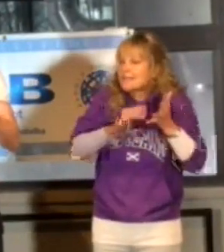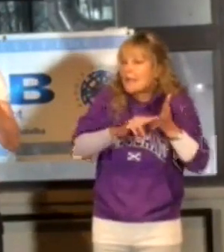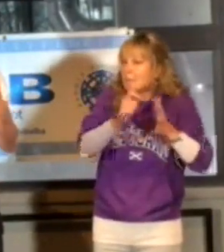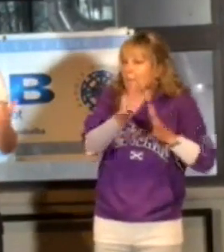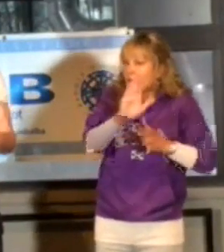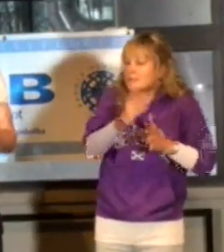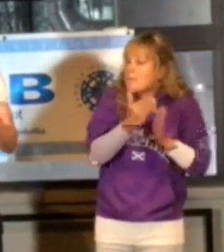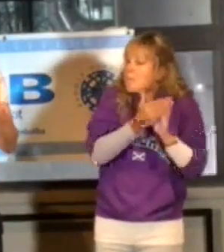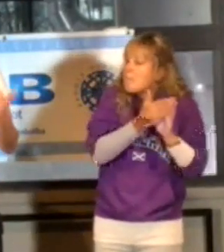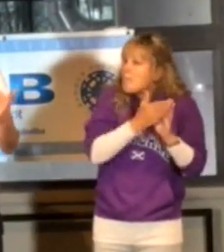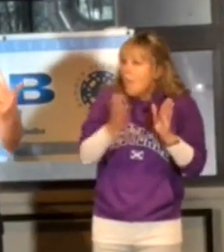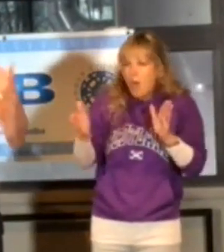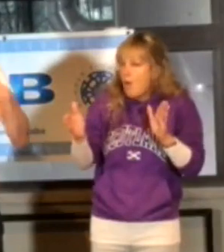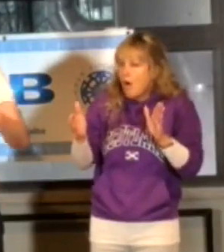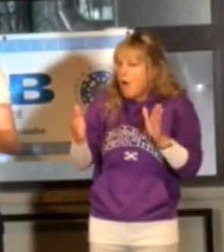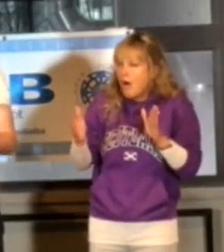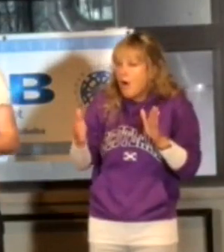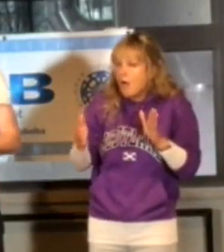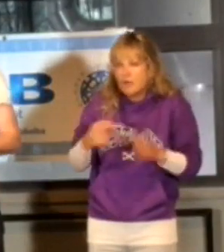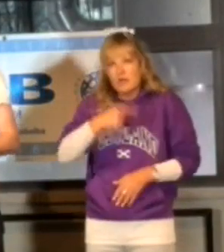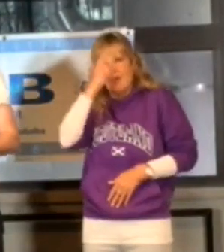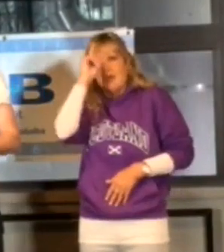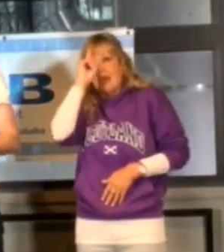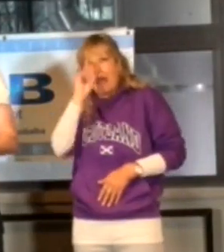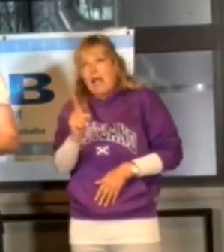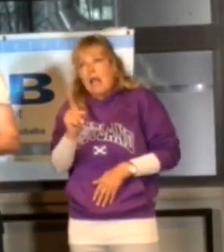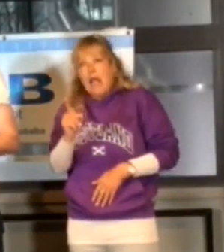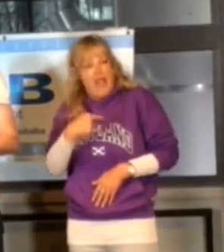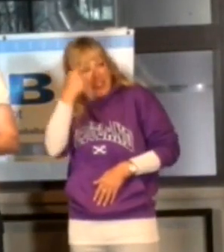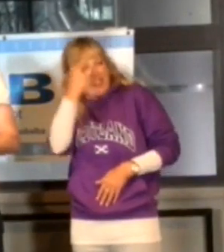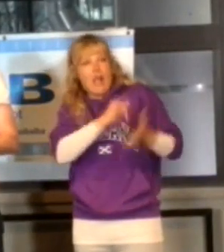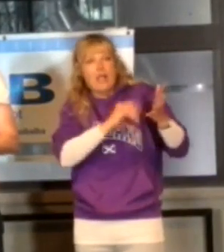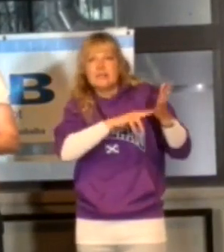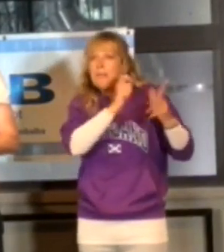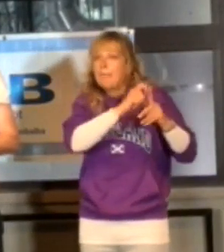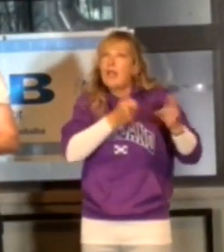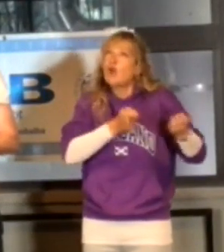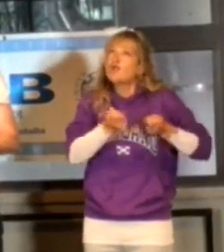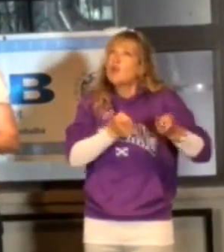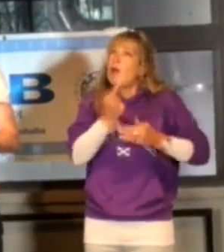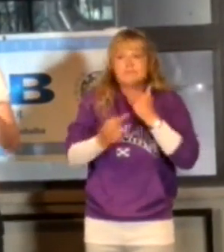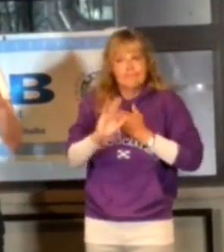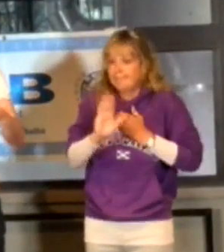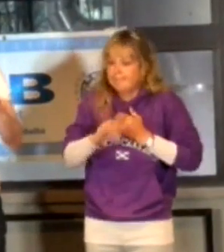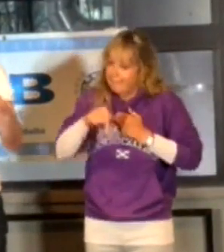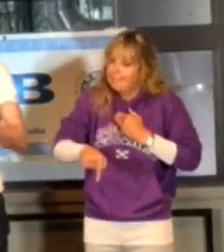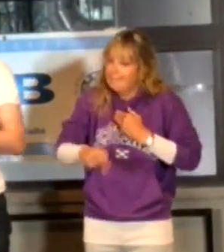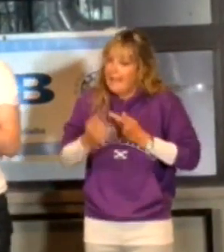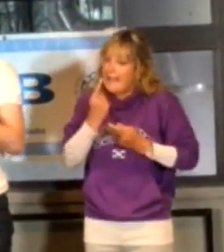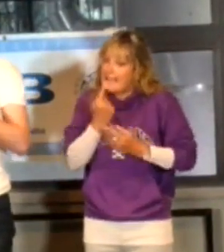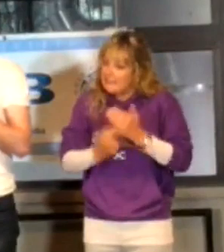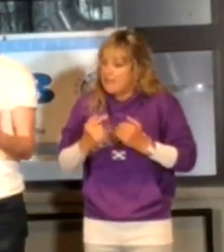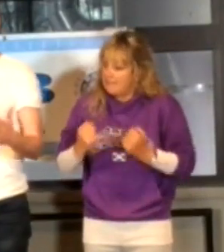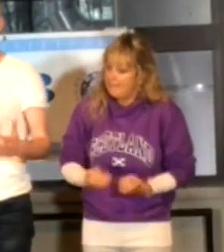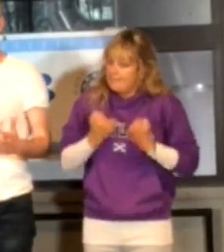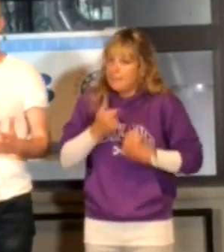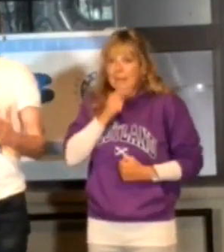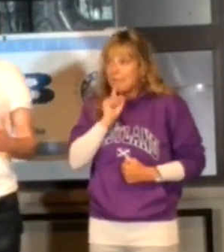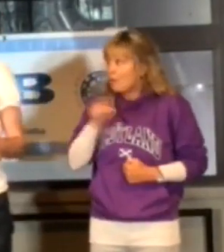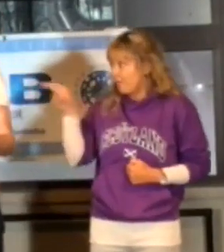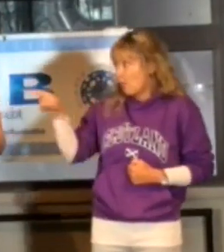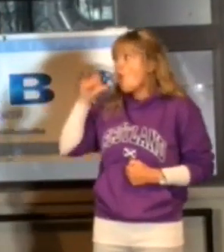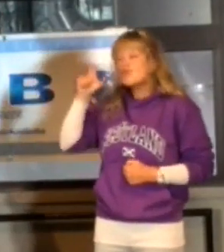that probably the actions of one party cannot bring our movement down. Now, of course, as Craig was saying, this is a year